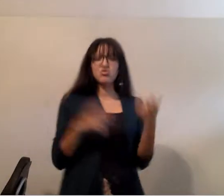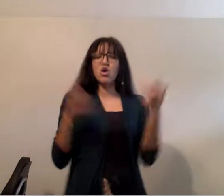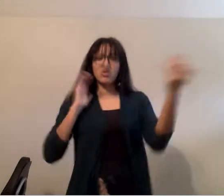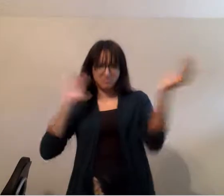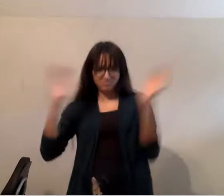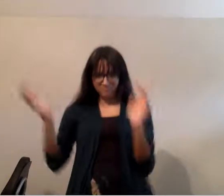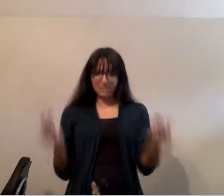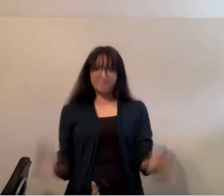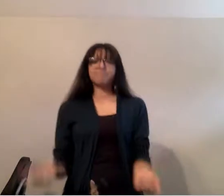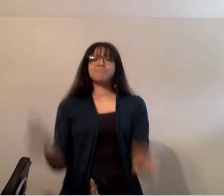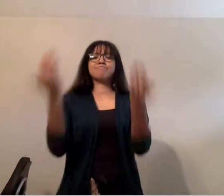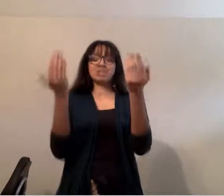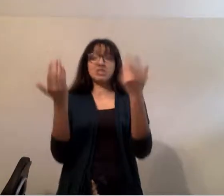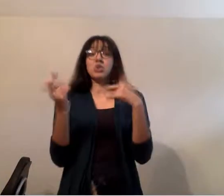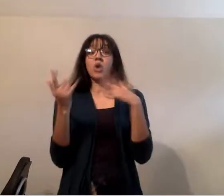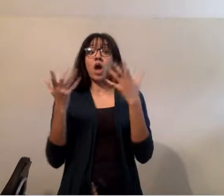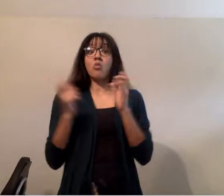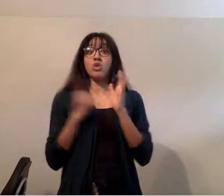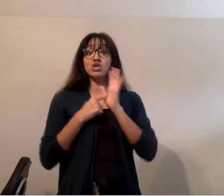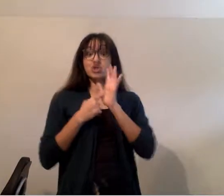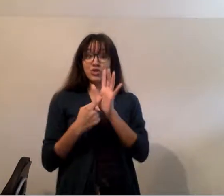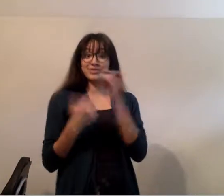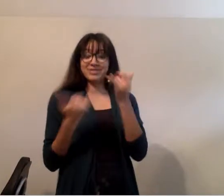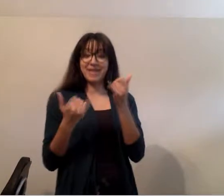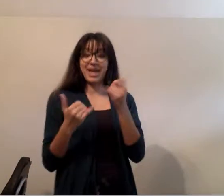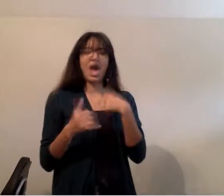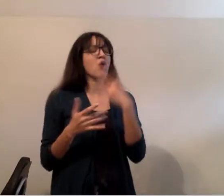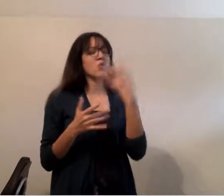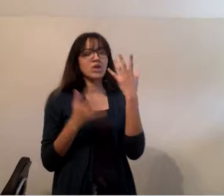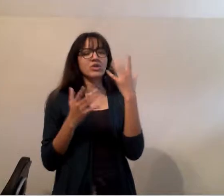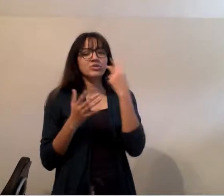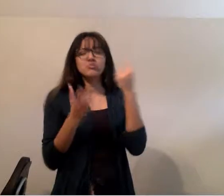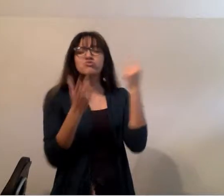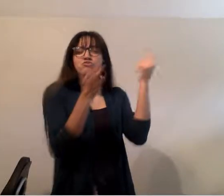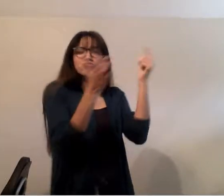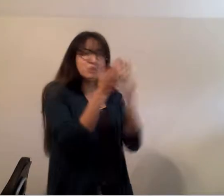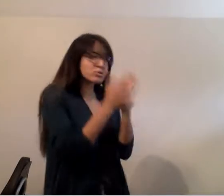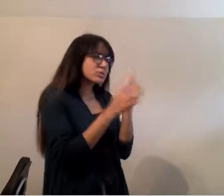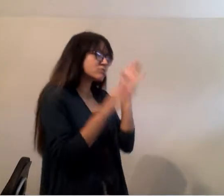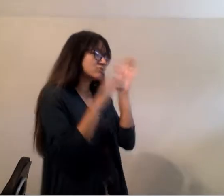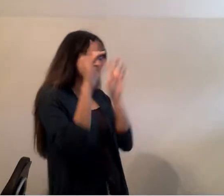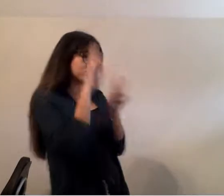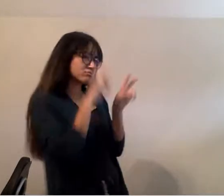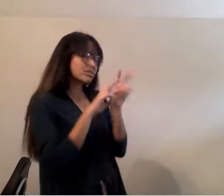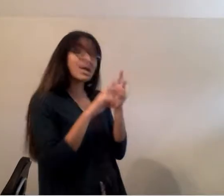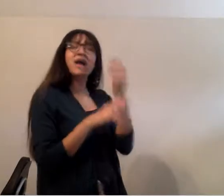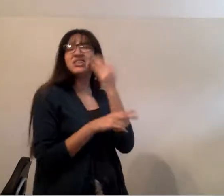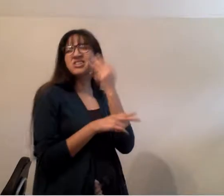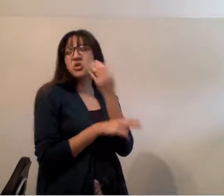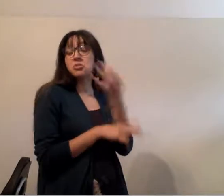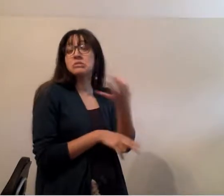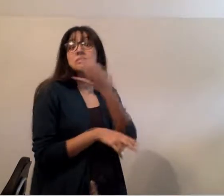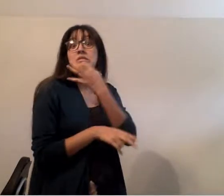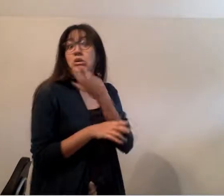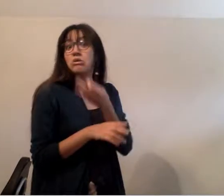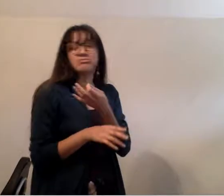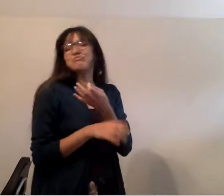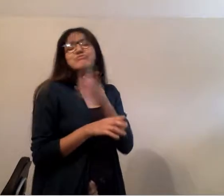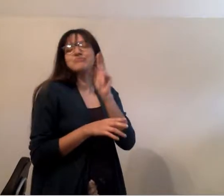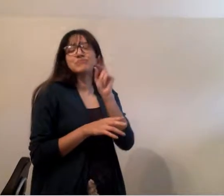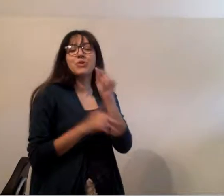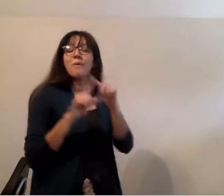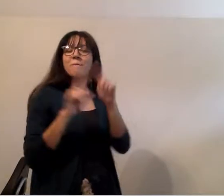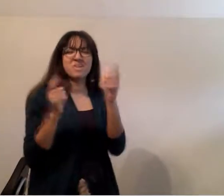you today, and I want you to take a look carefully to see if you can notice a difference. And I know that if you're not a trained brain expert, it's not that obvious, but just take a look,